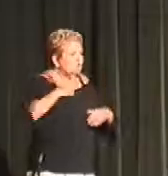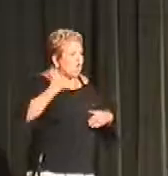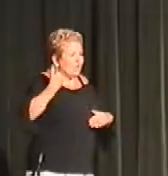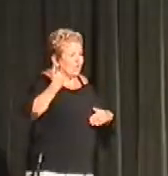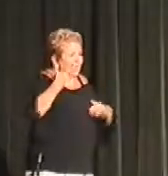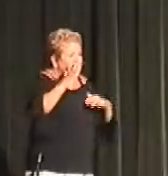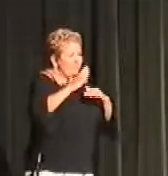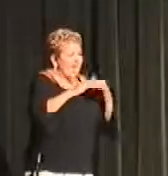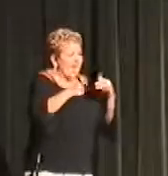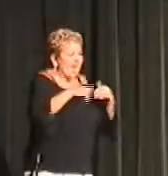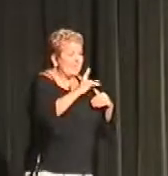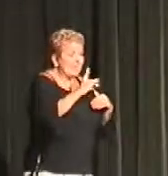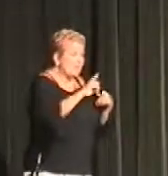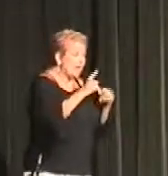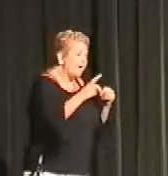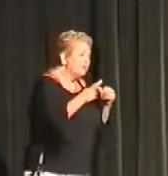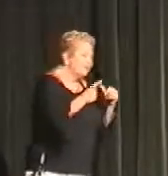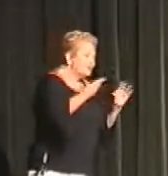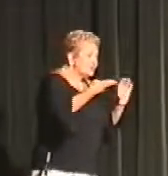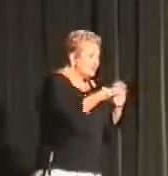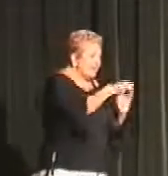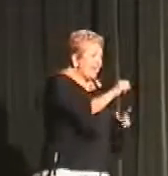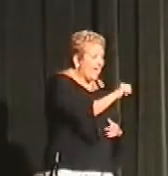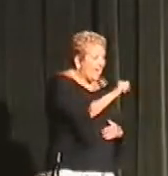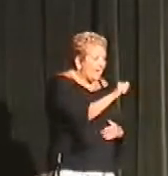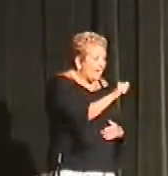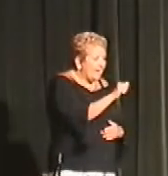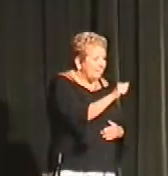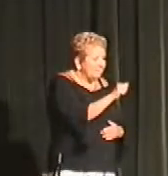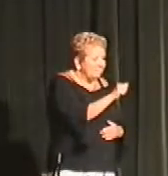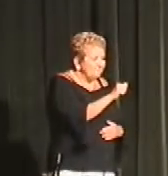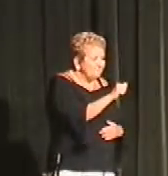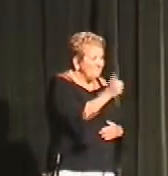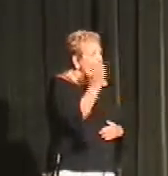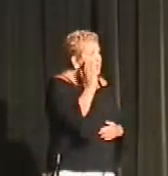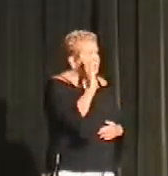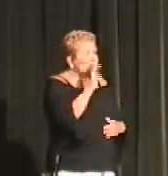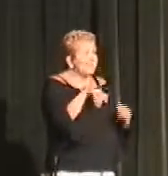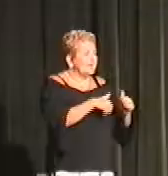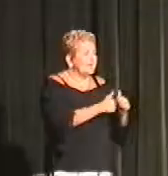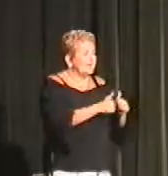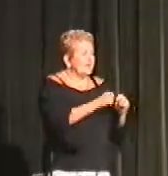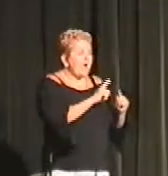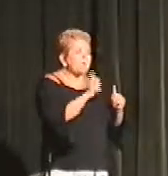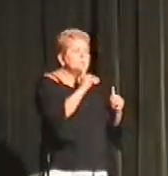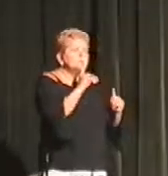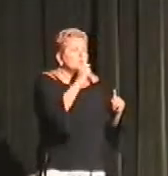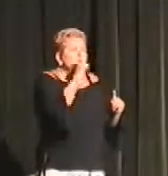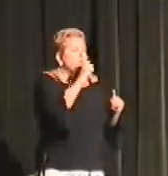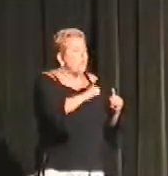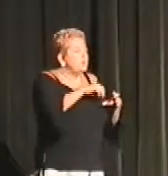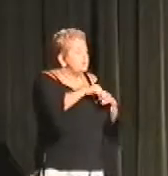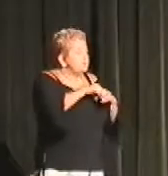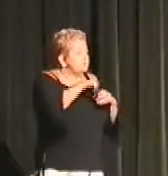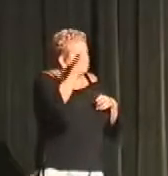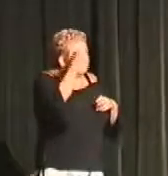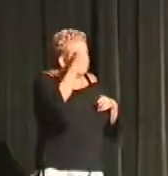through the doors of Alcoholics Anonymous. So I don't know when it's all going to catch up, you know, but I was so old when I came to AA. And